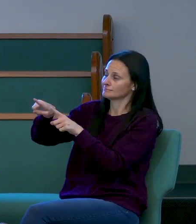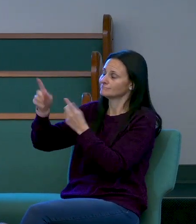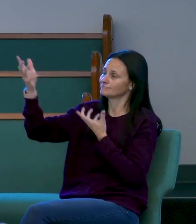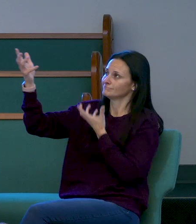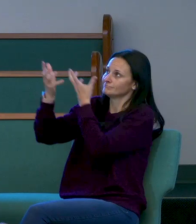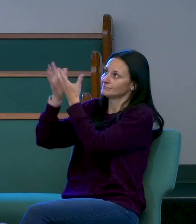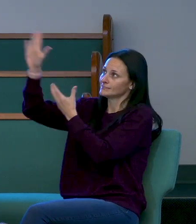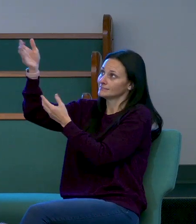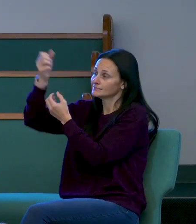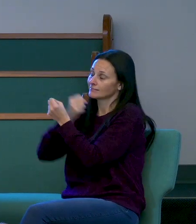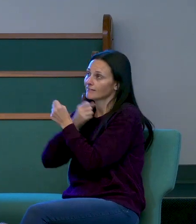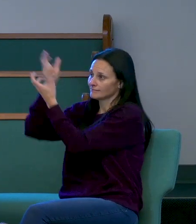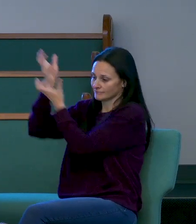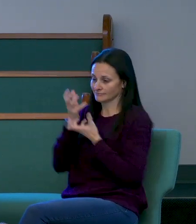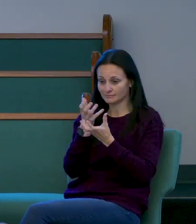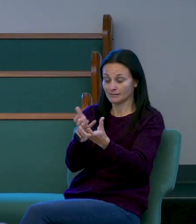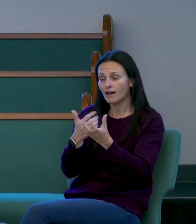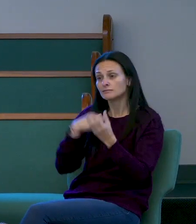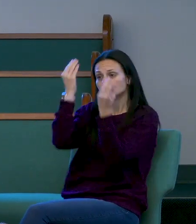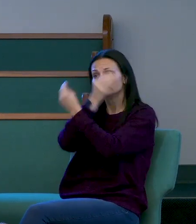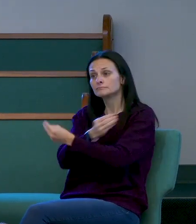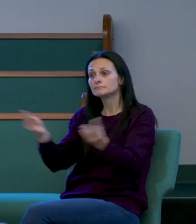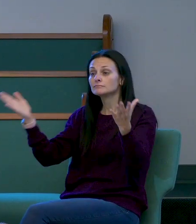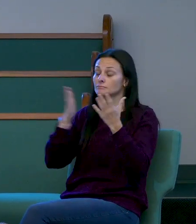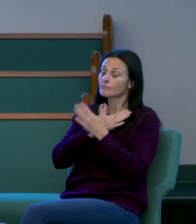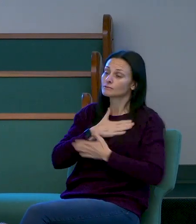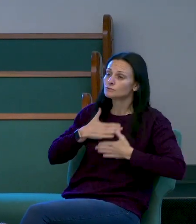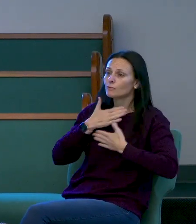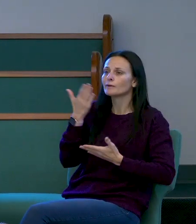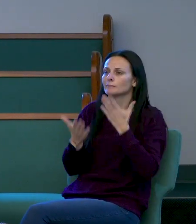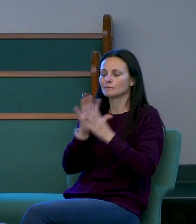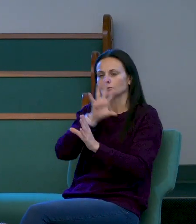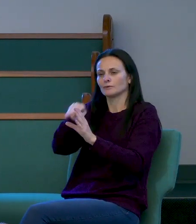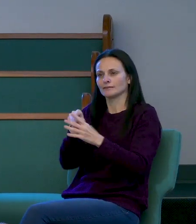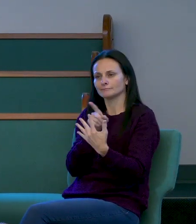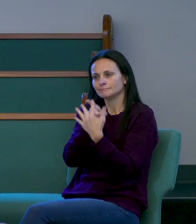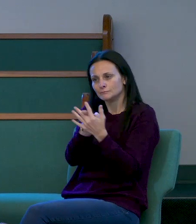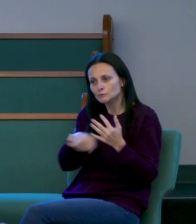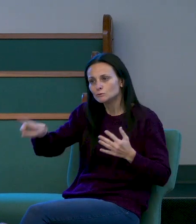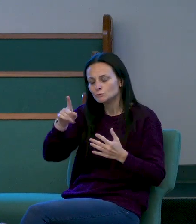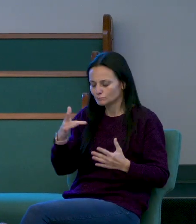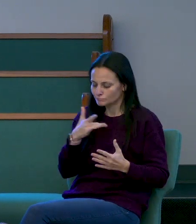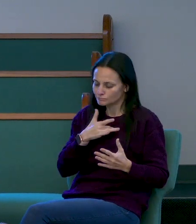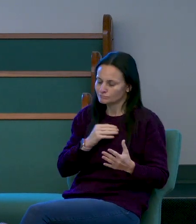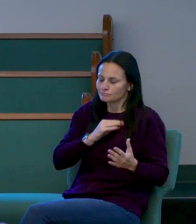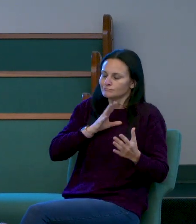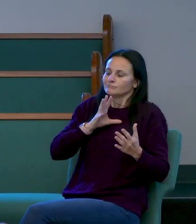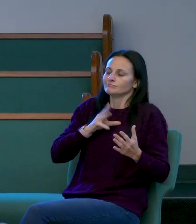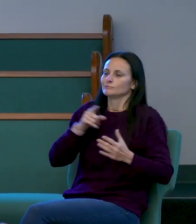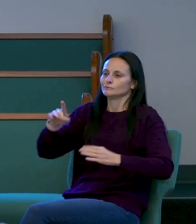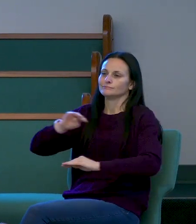love. I have said these things to you so that my joy may be in you and that your joy may be